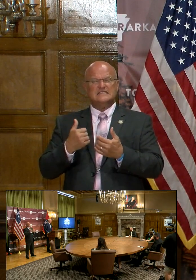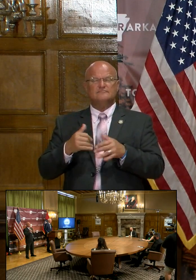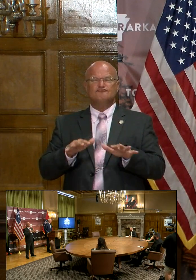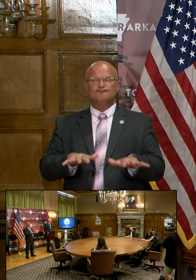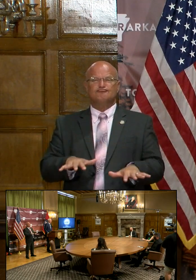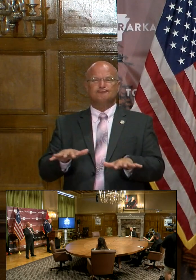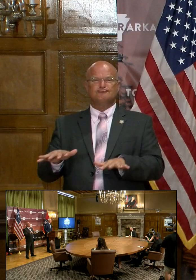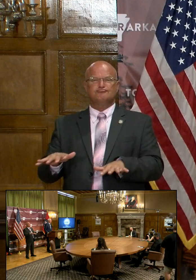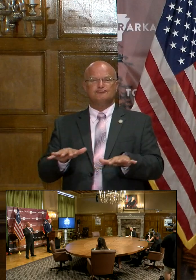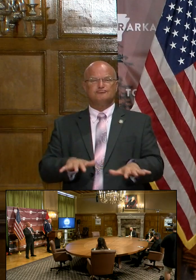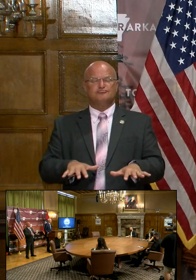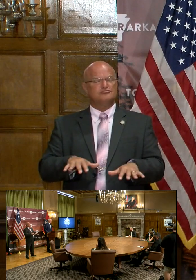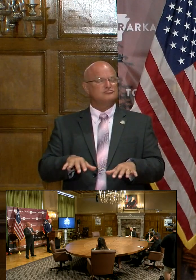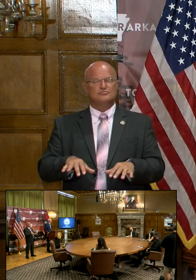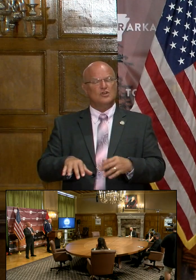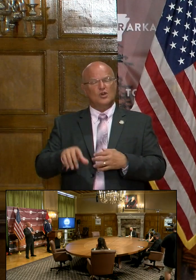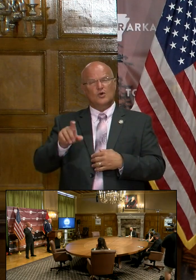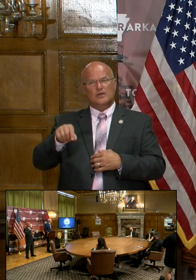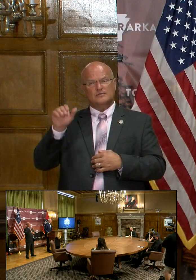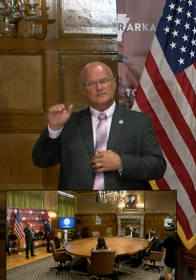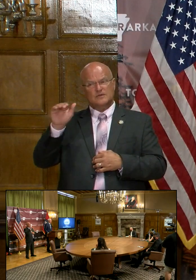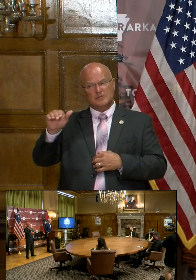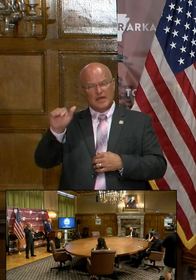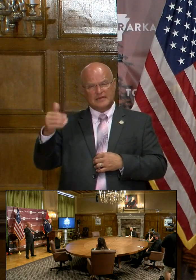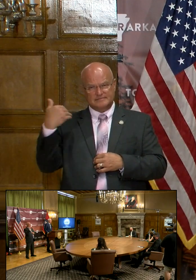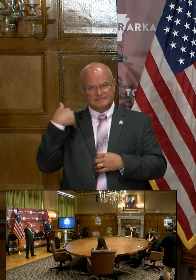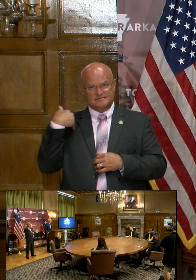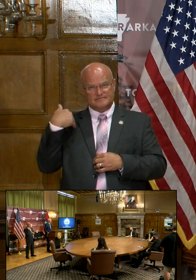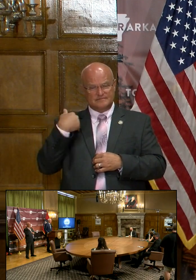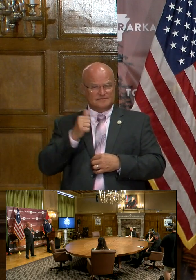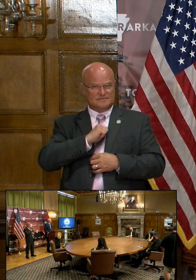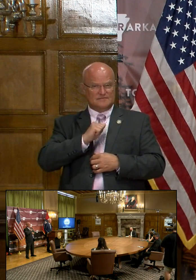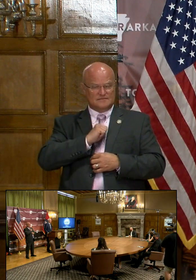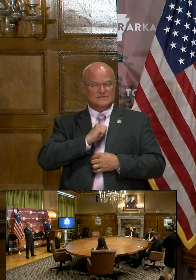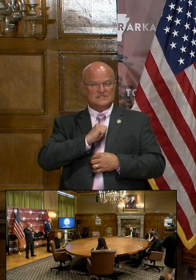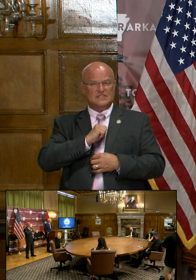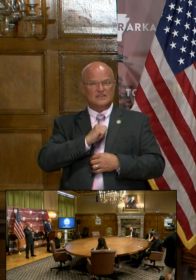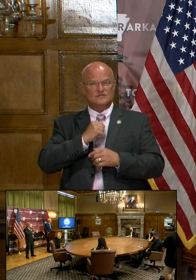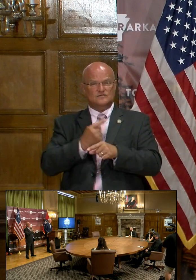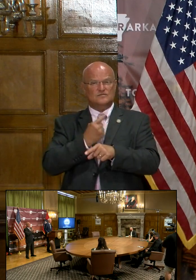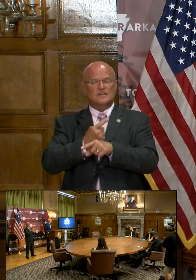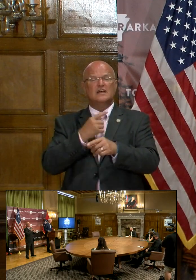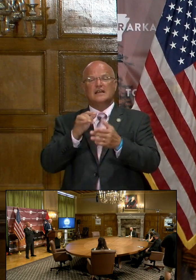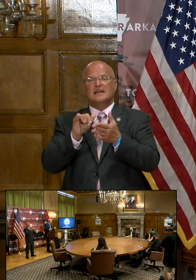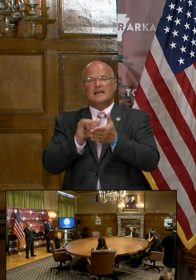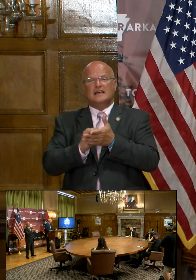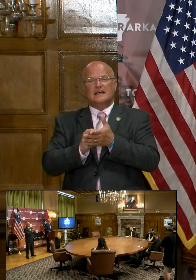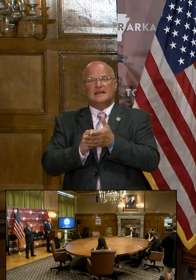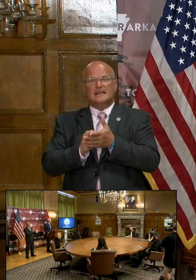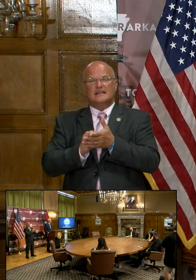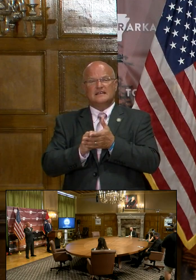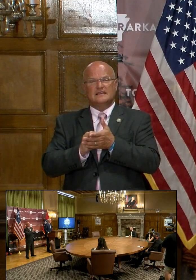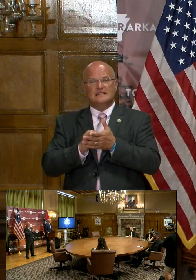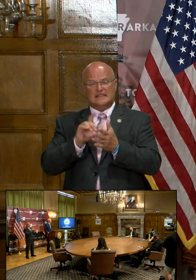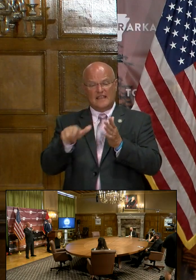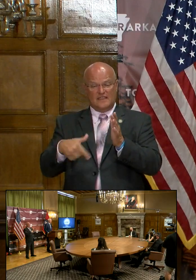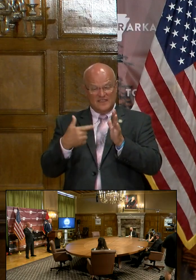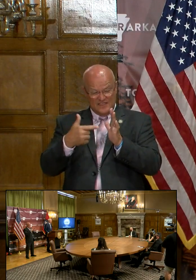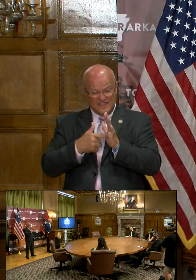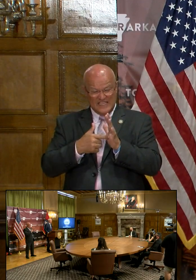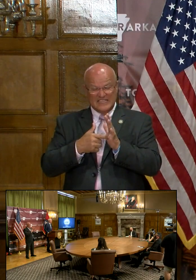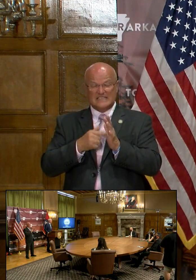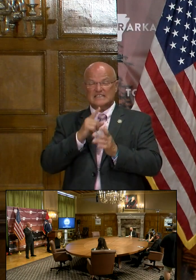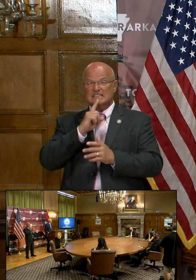relaxed about it, and we need to remind ourselves constantly that this